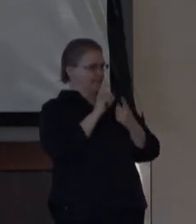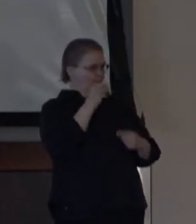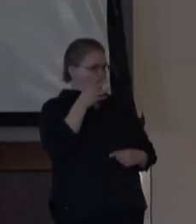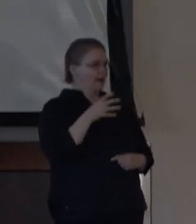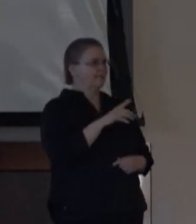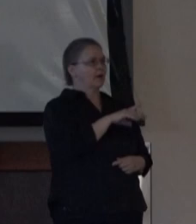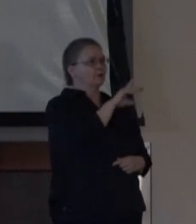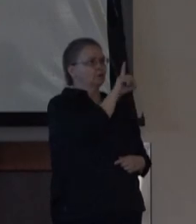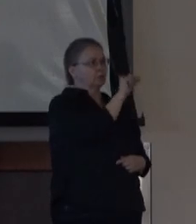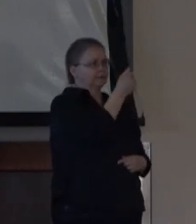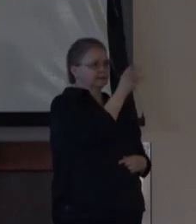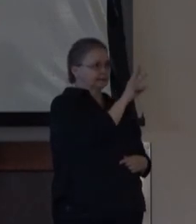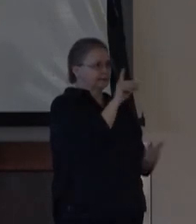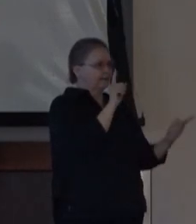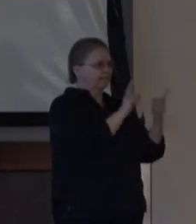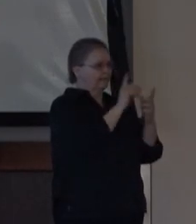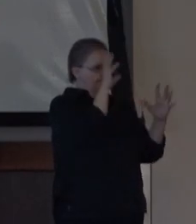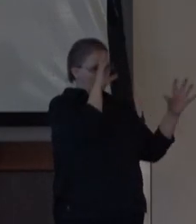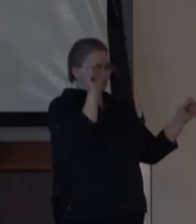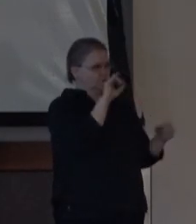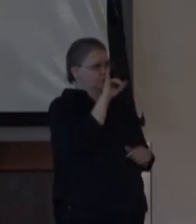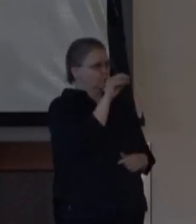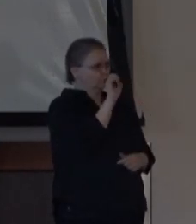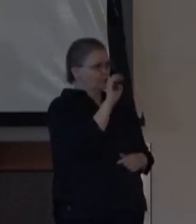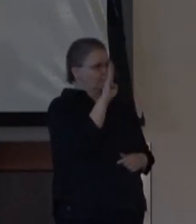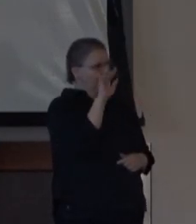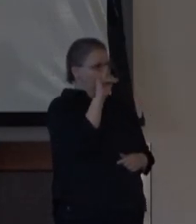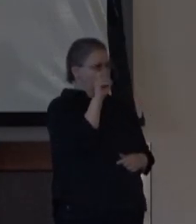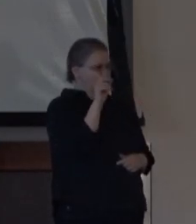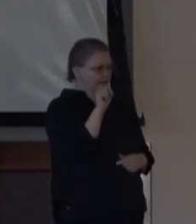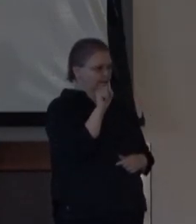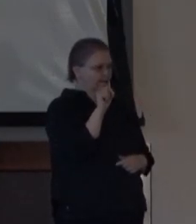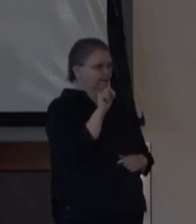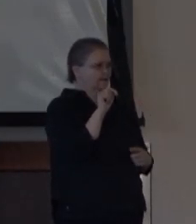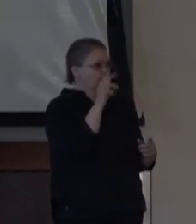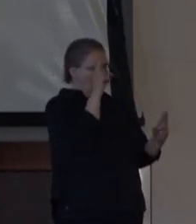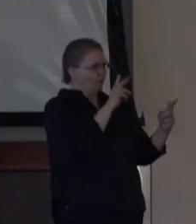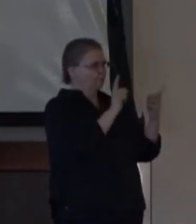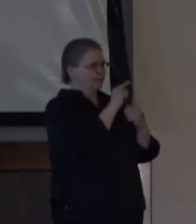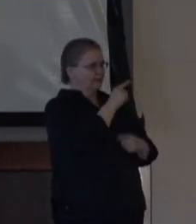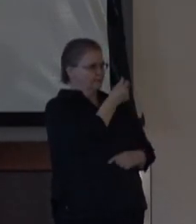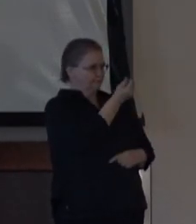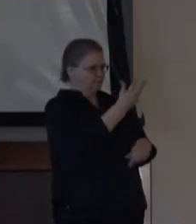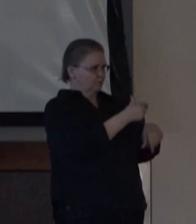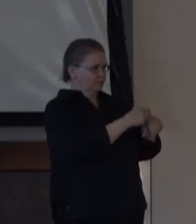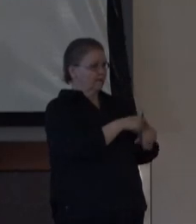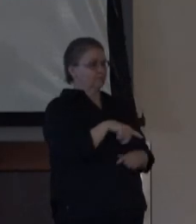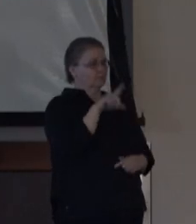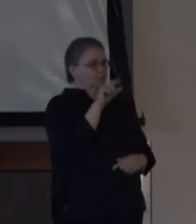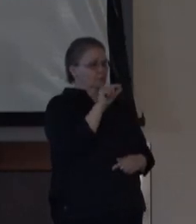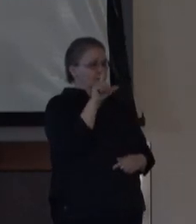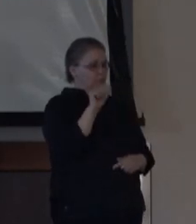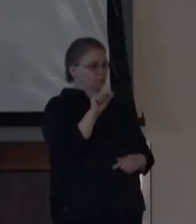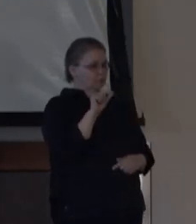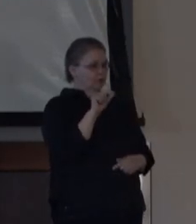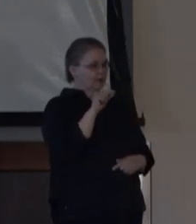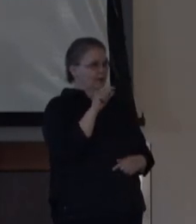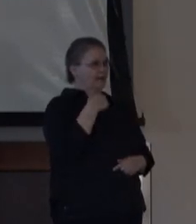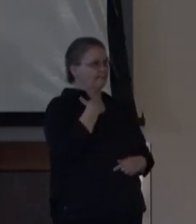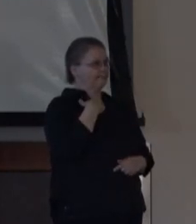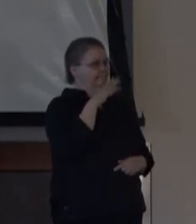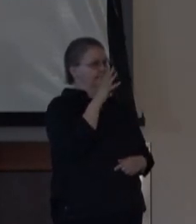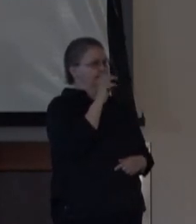I got to meet President Joe Biden, who I've had the honor of meeting a couple different times. And in 2020, I was Bernie